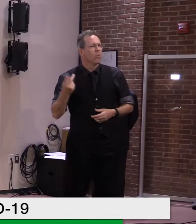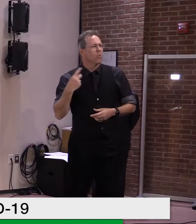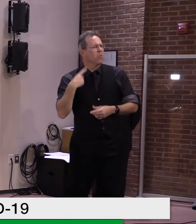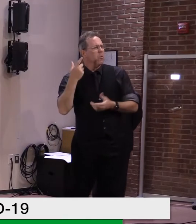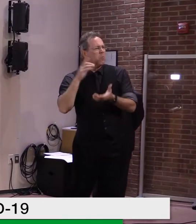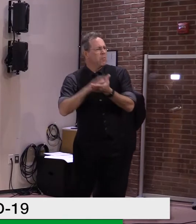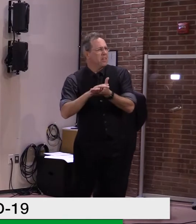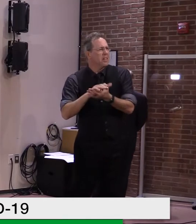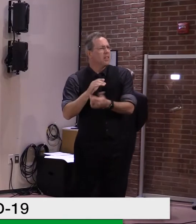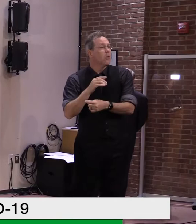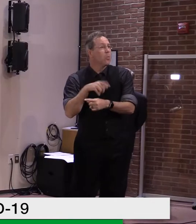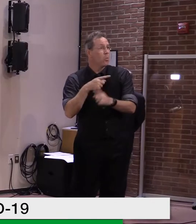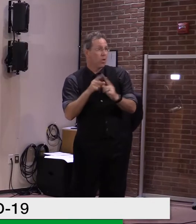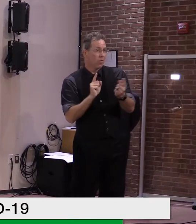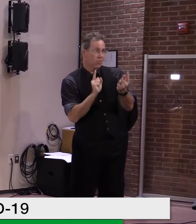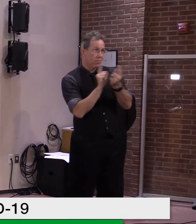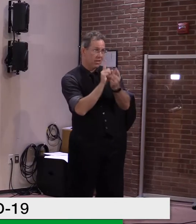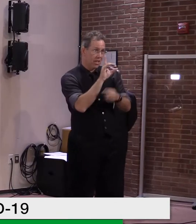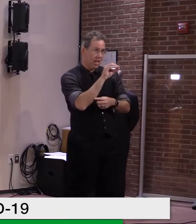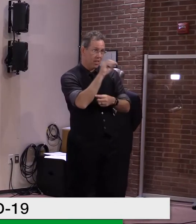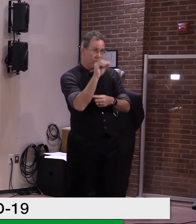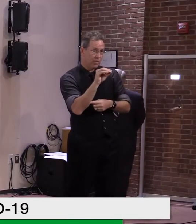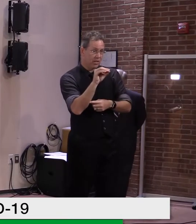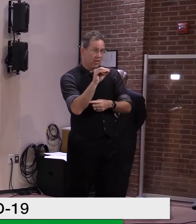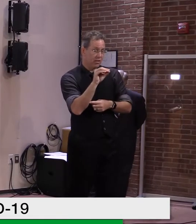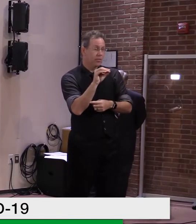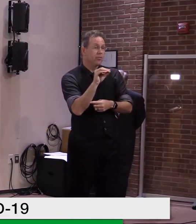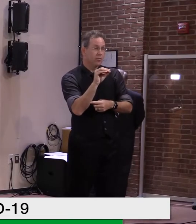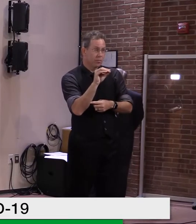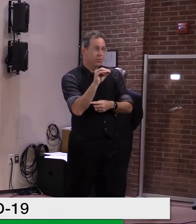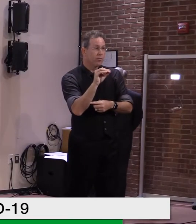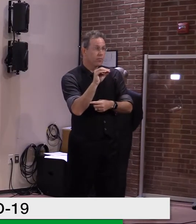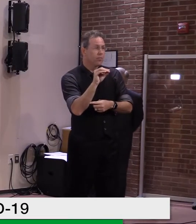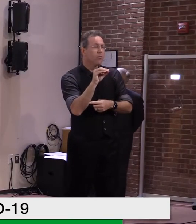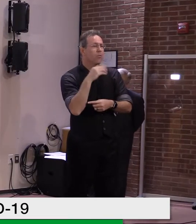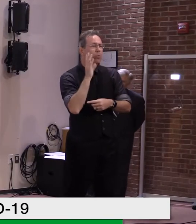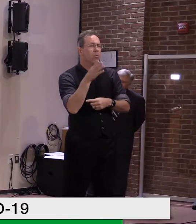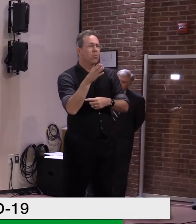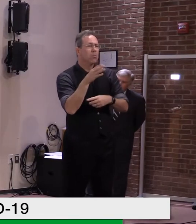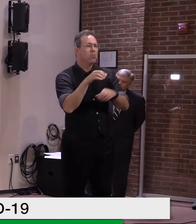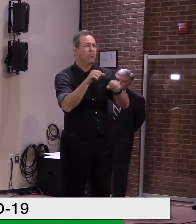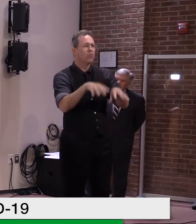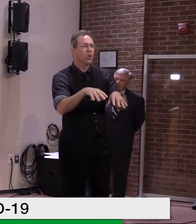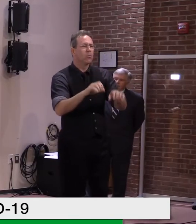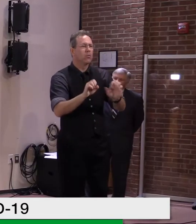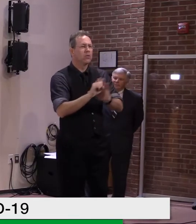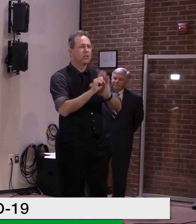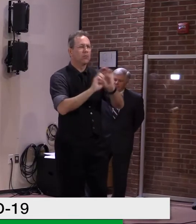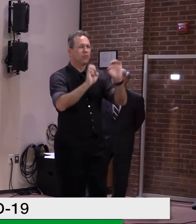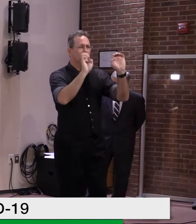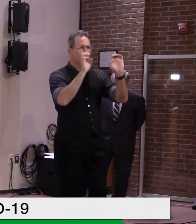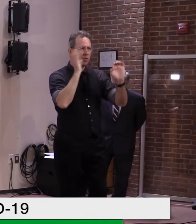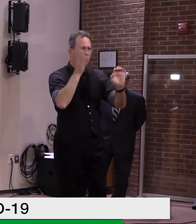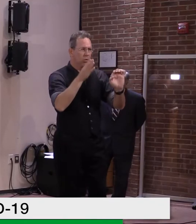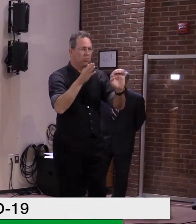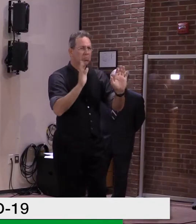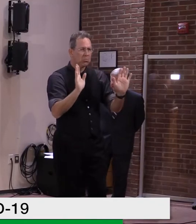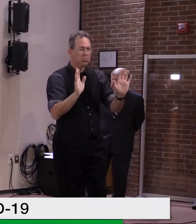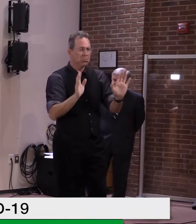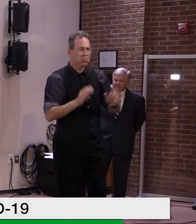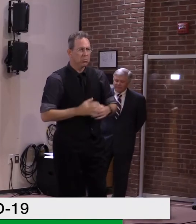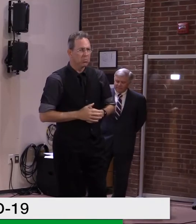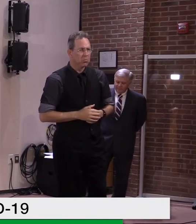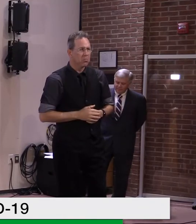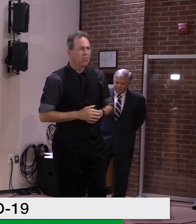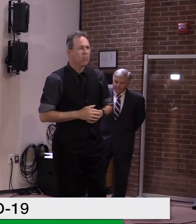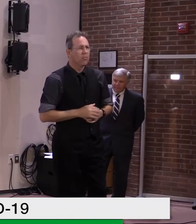when we get to 80%, we will be able to lift the state of emergency within days of that. Hopefully, we'll have some good news